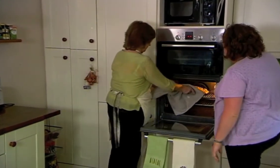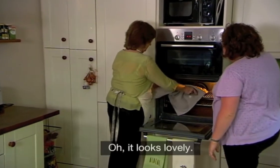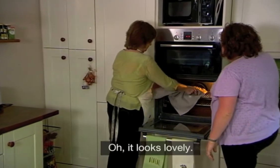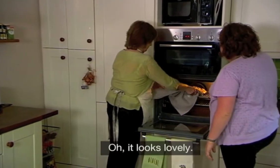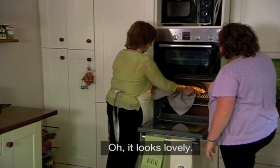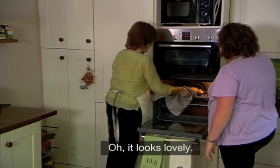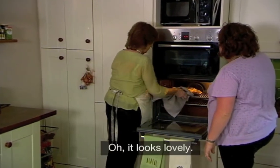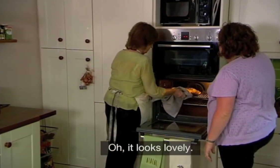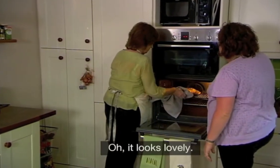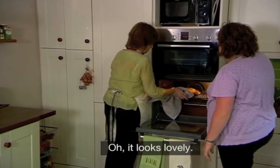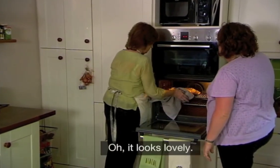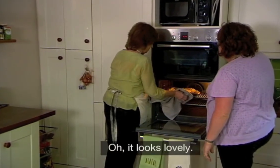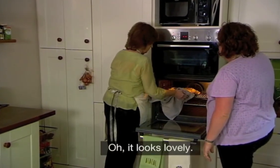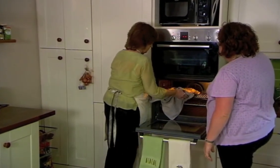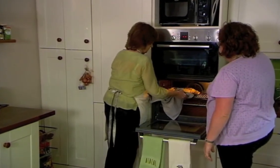Oh, looks lovely.